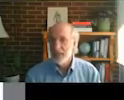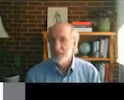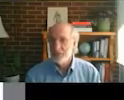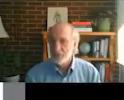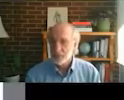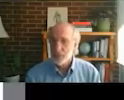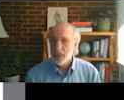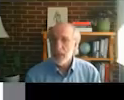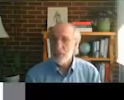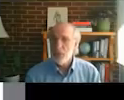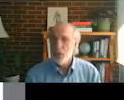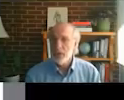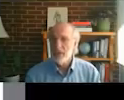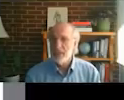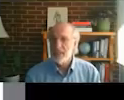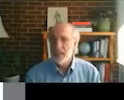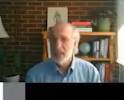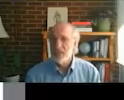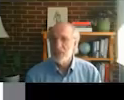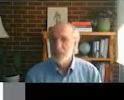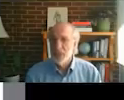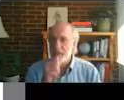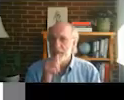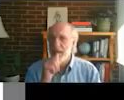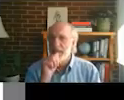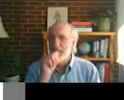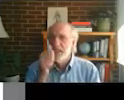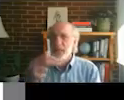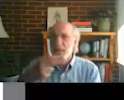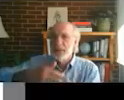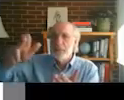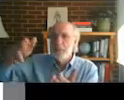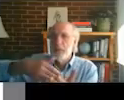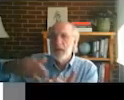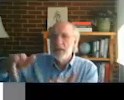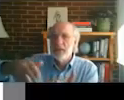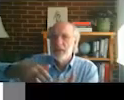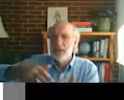a more advanced sign. So peanut butter